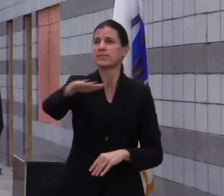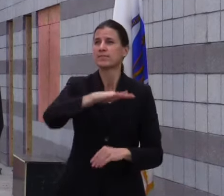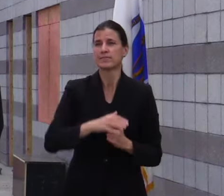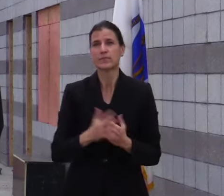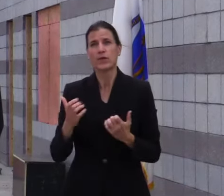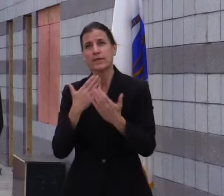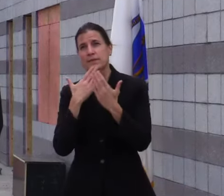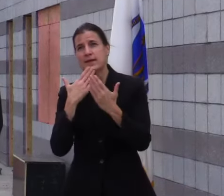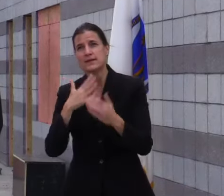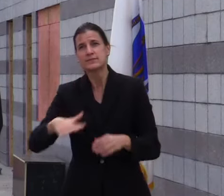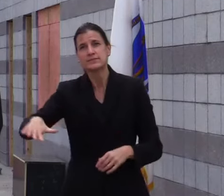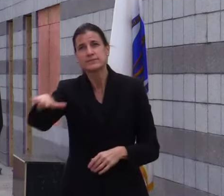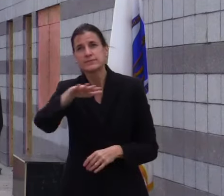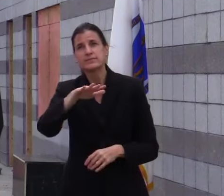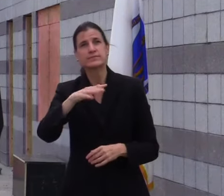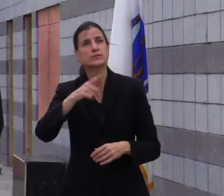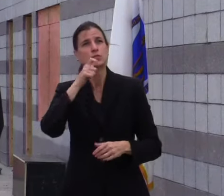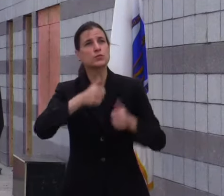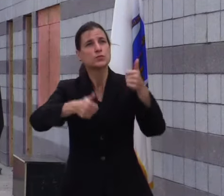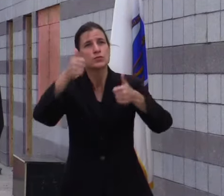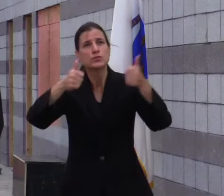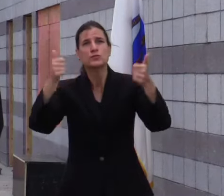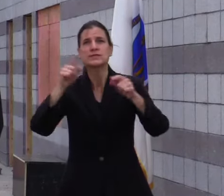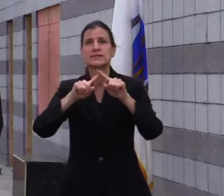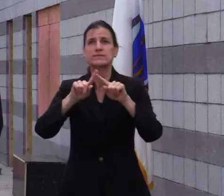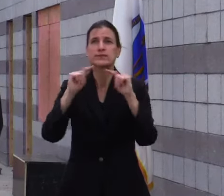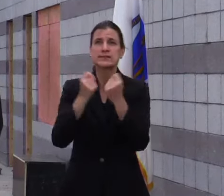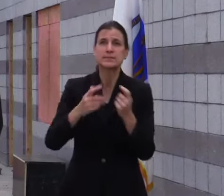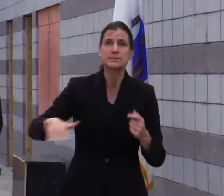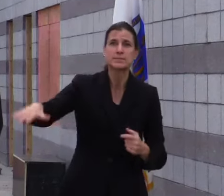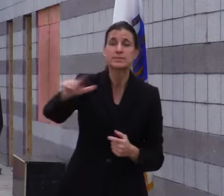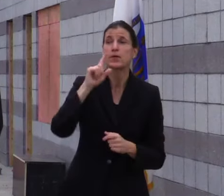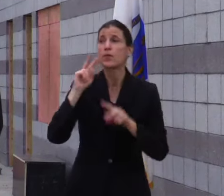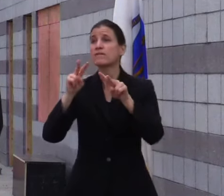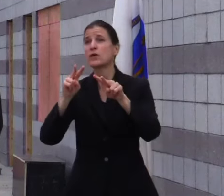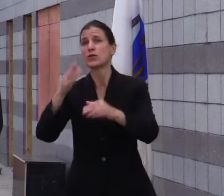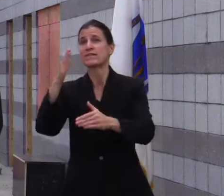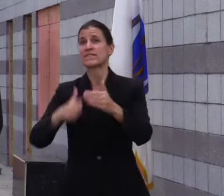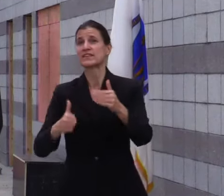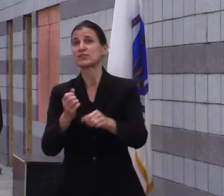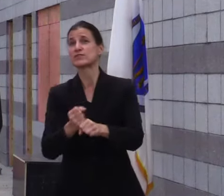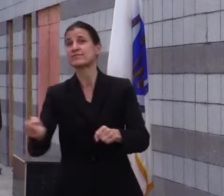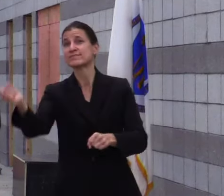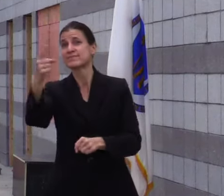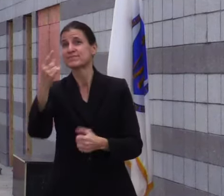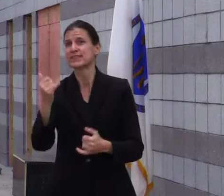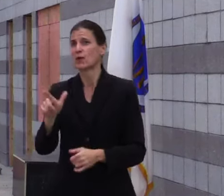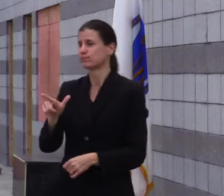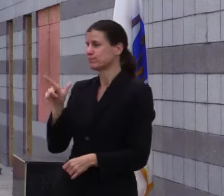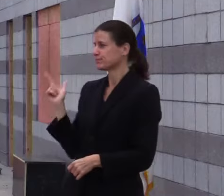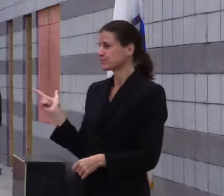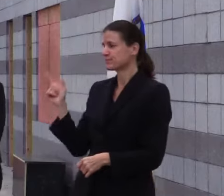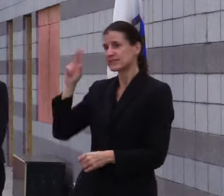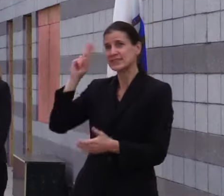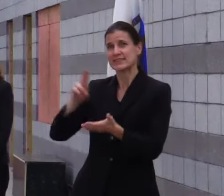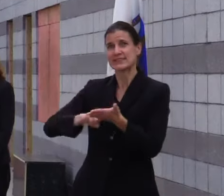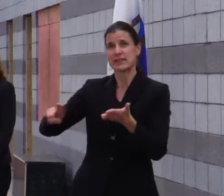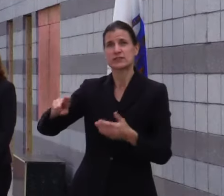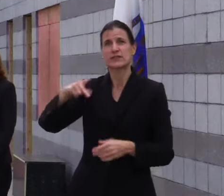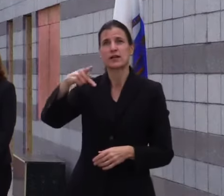done to get us to this point, and we look forward to seeing it finished. With that, I'll turn it over to Secretary Pollack.